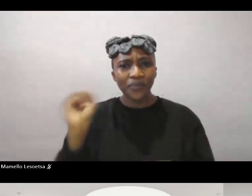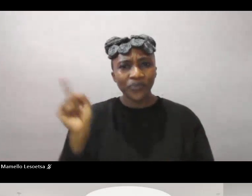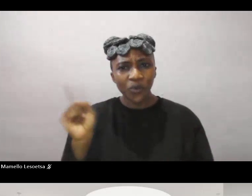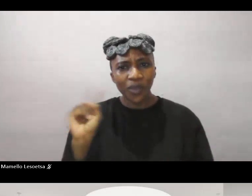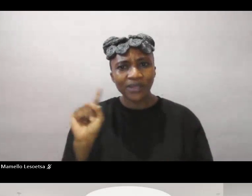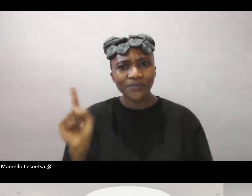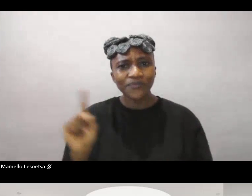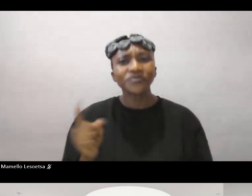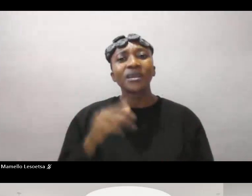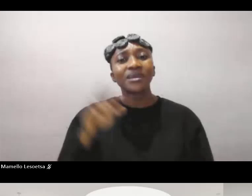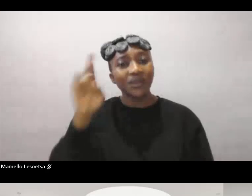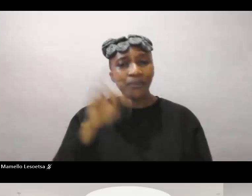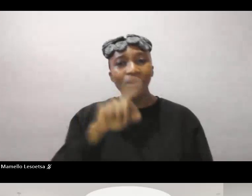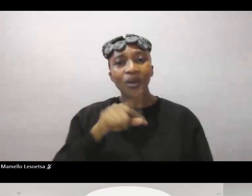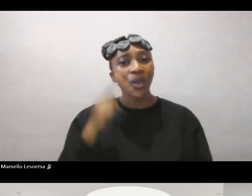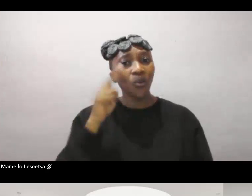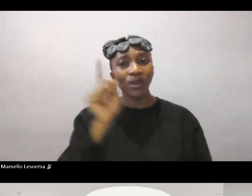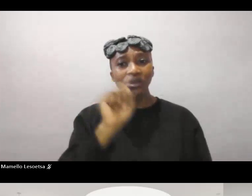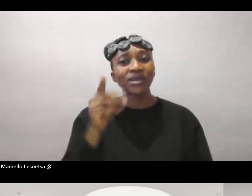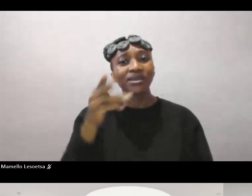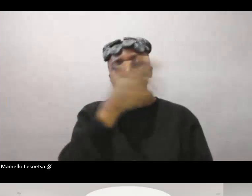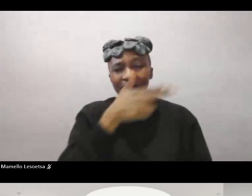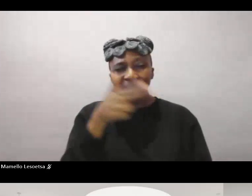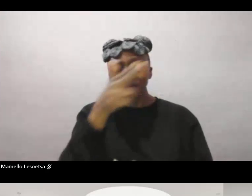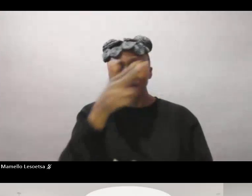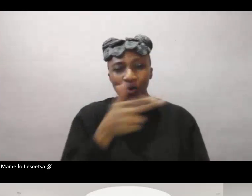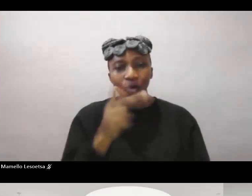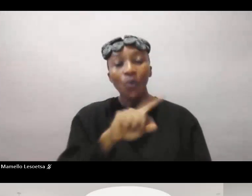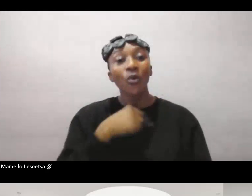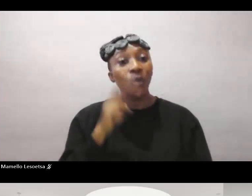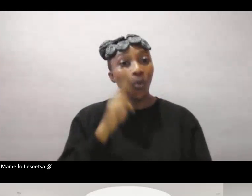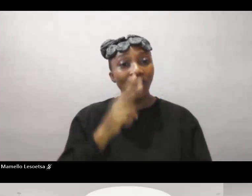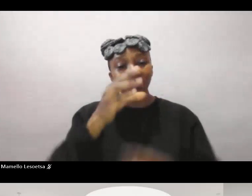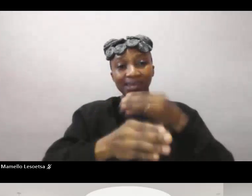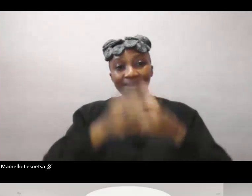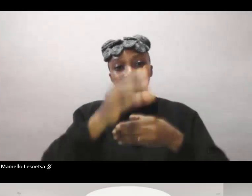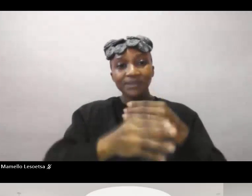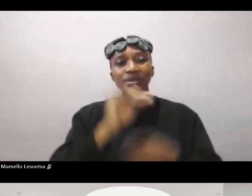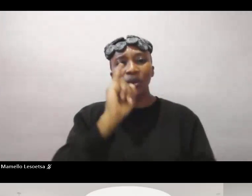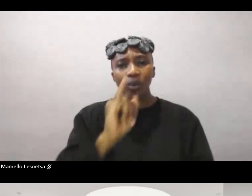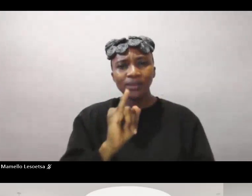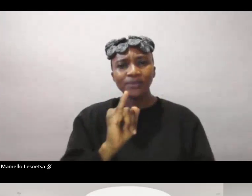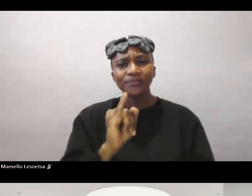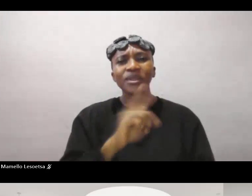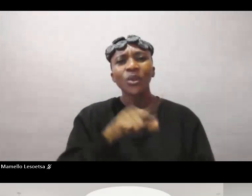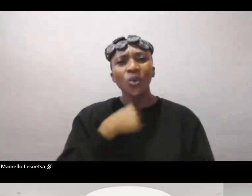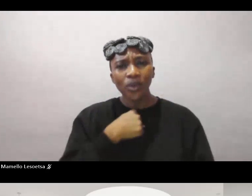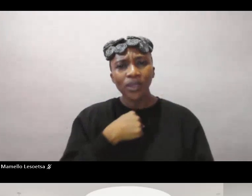1, Masibata, you also watched it. Remember that video where we flipped the situation on its head,